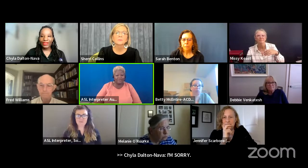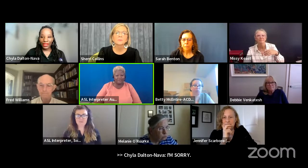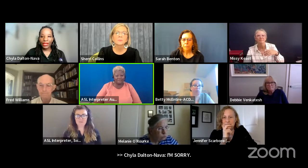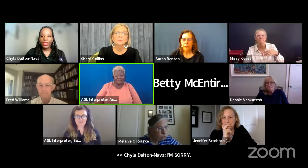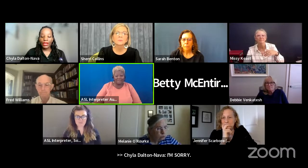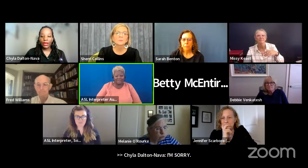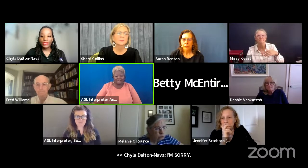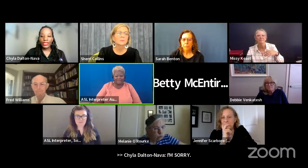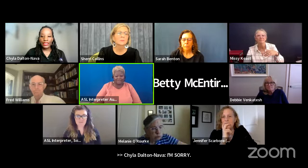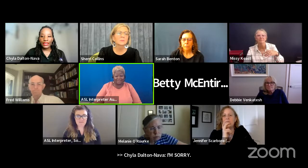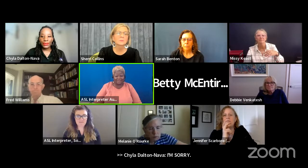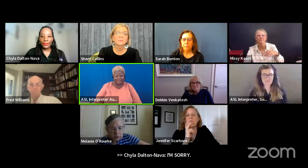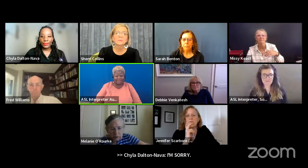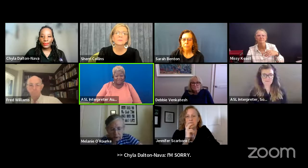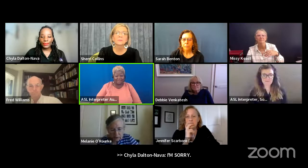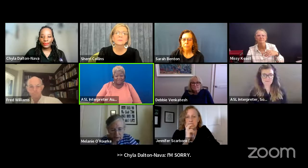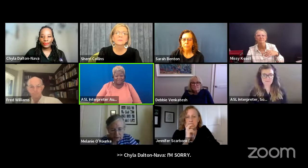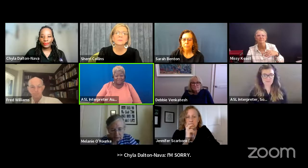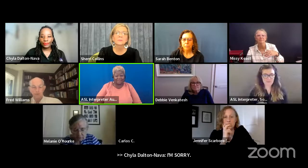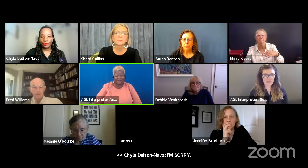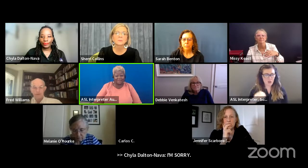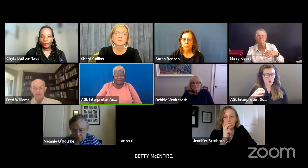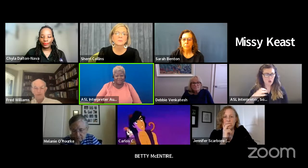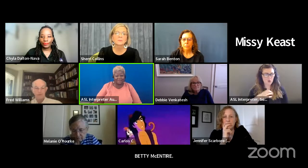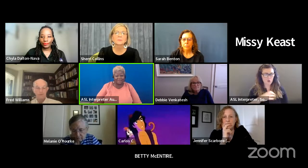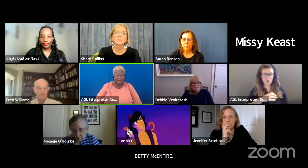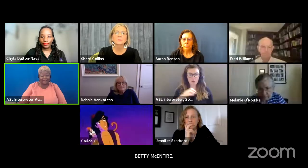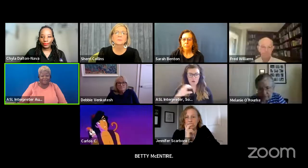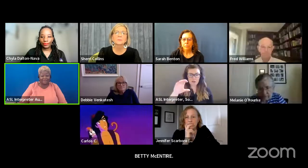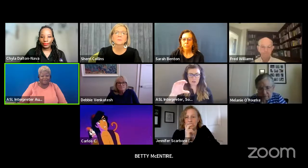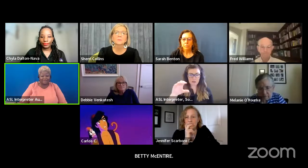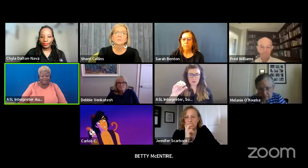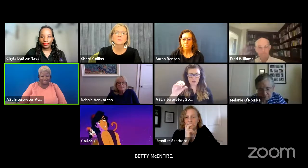Here. Carlos Castillo,